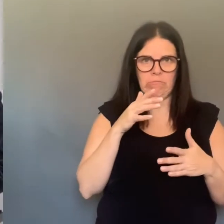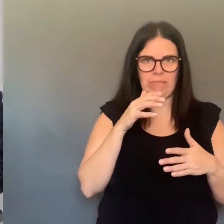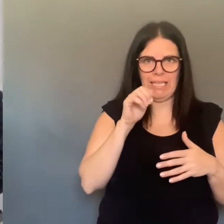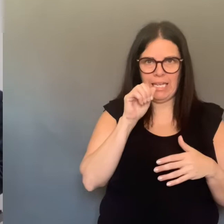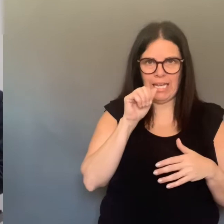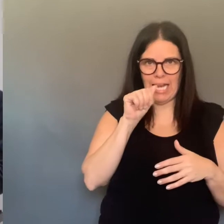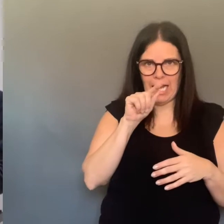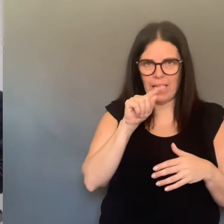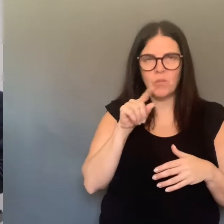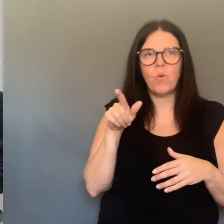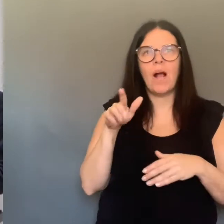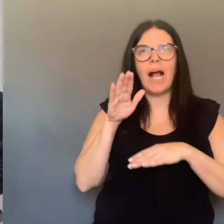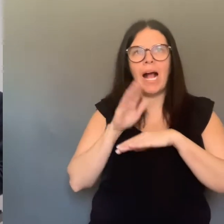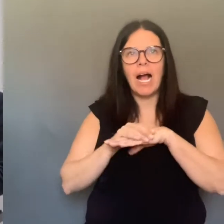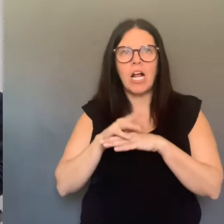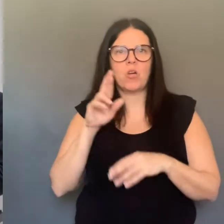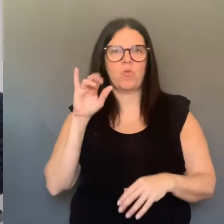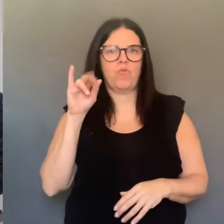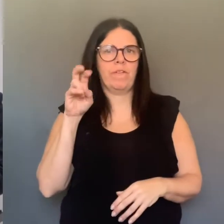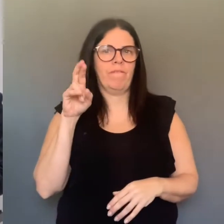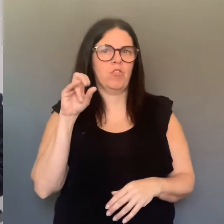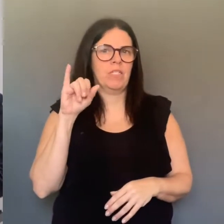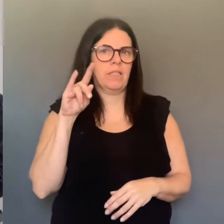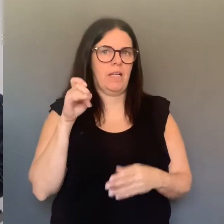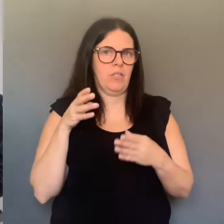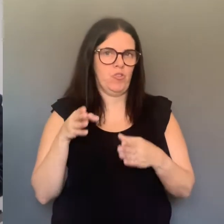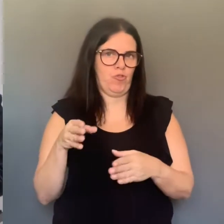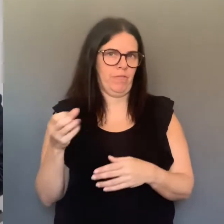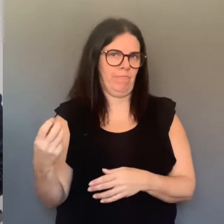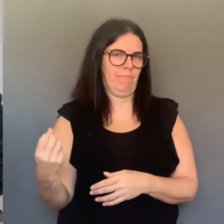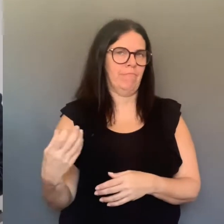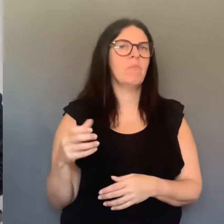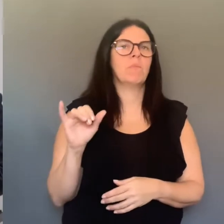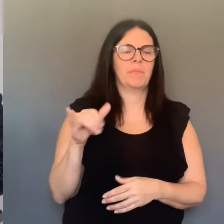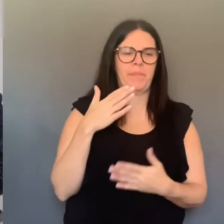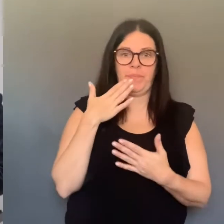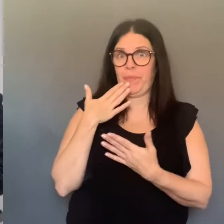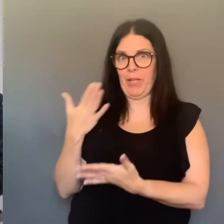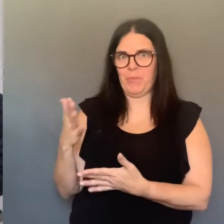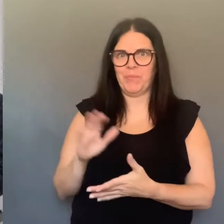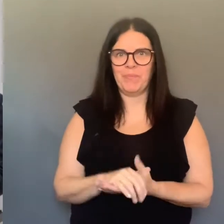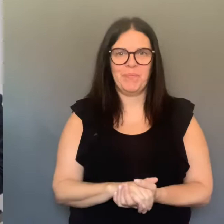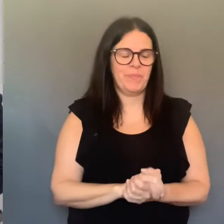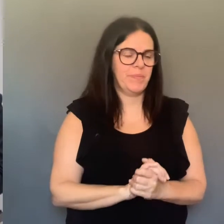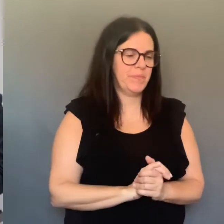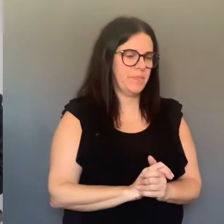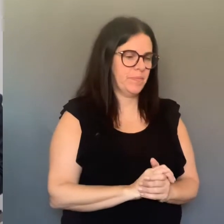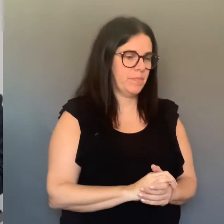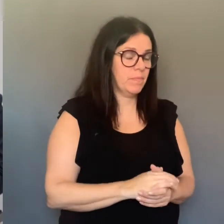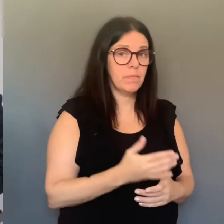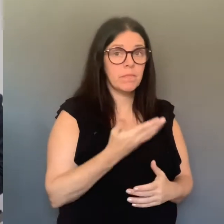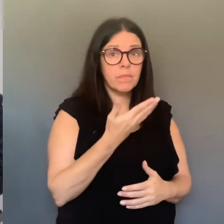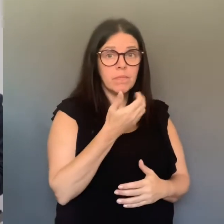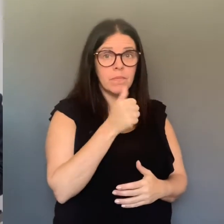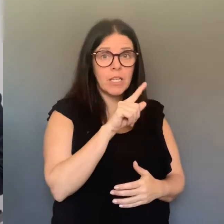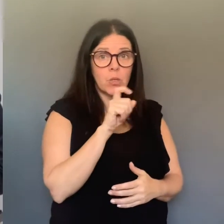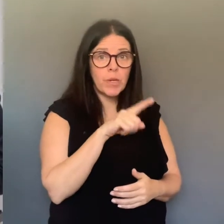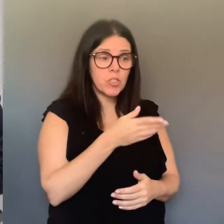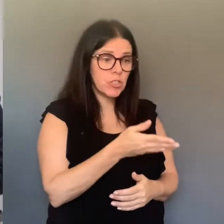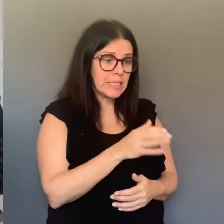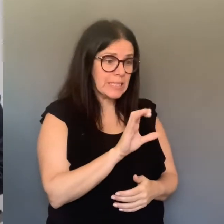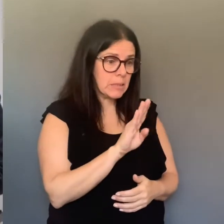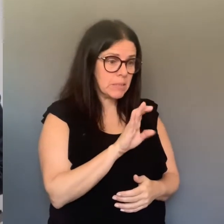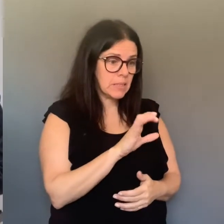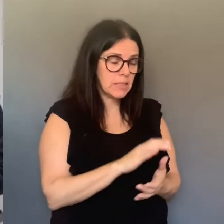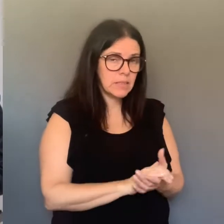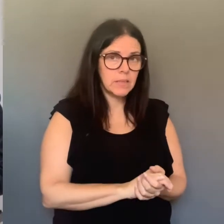Lifetimes Riverside. So I that's all I know. Okay, thank you. Okay. On Riverside,